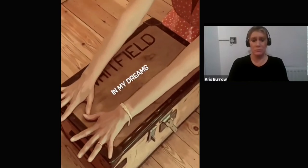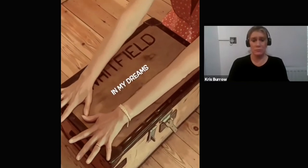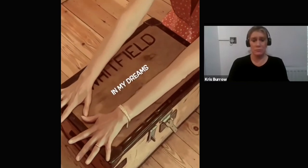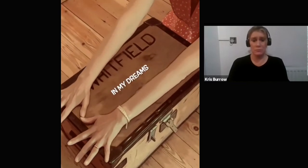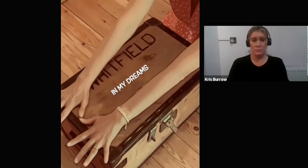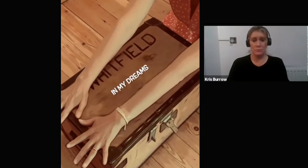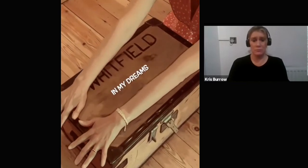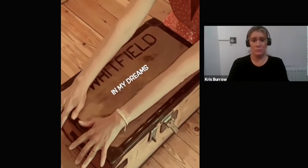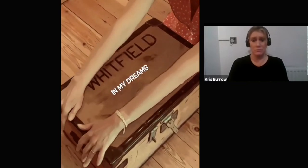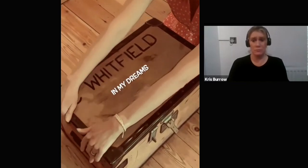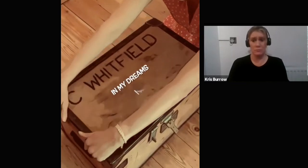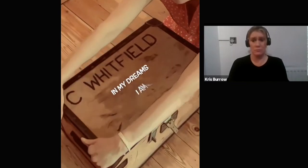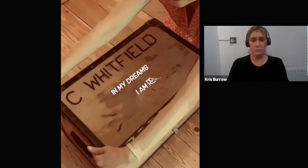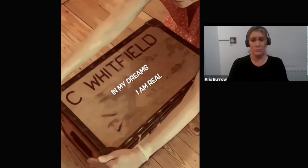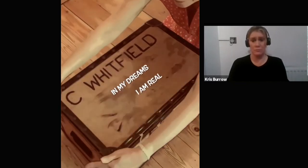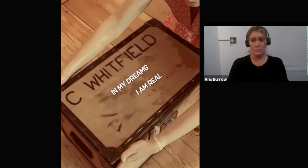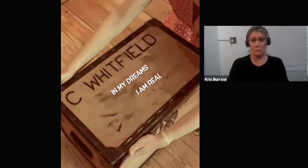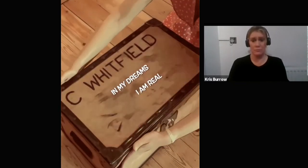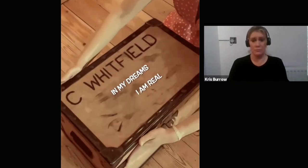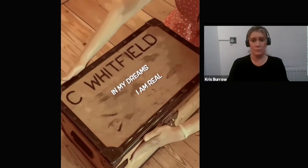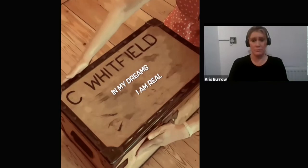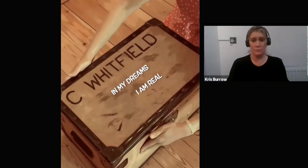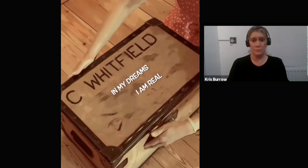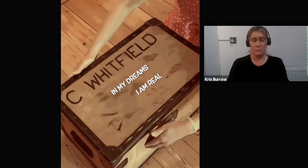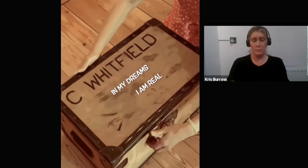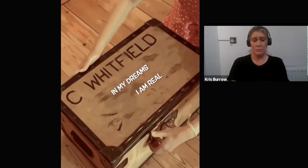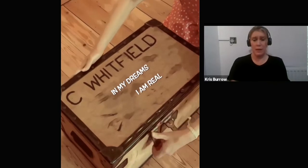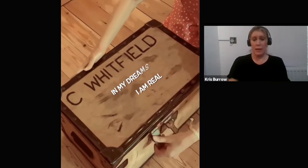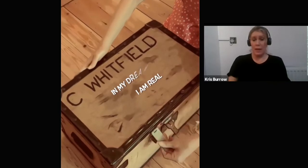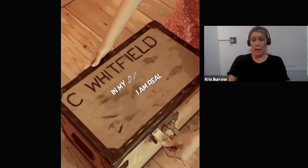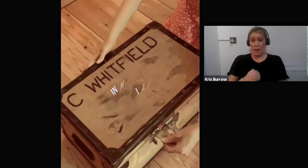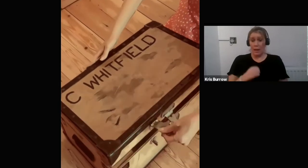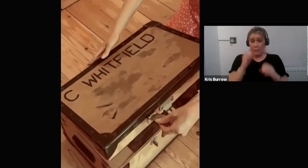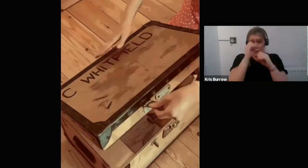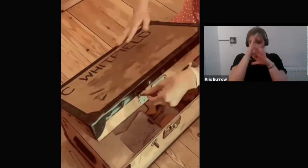In my dreams, I'm real.